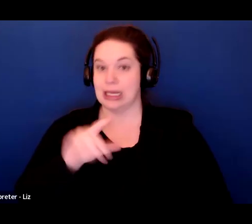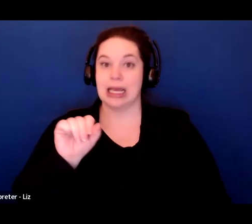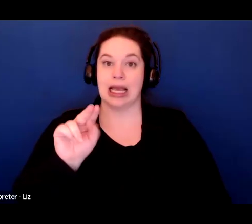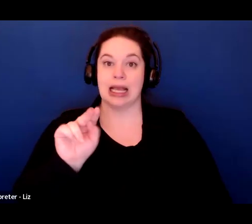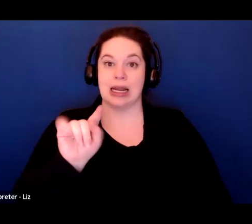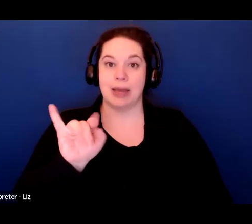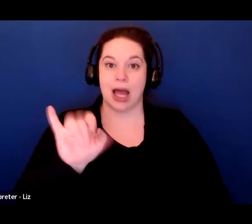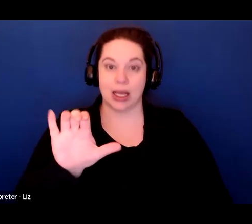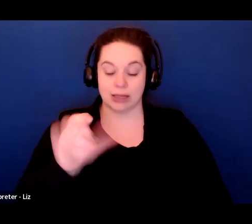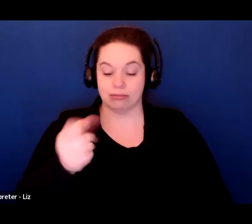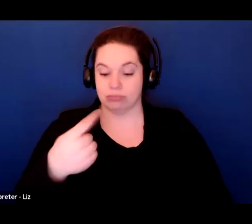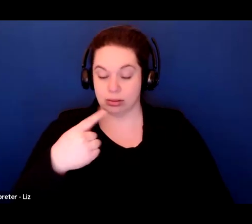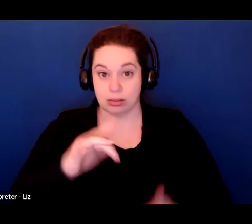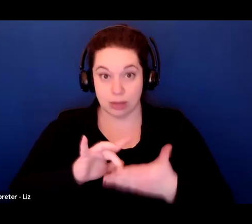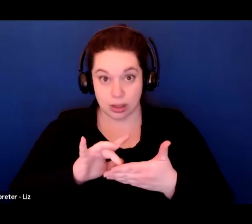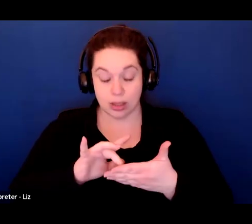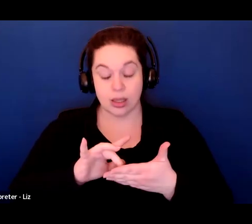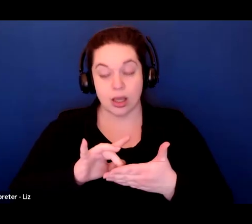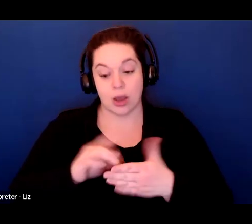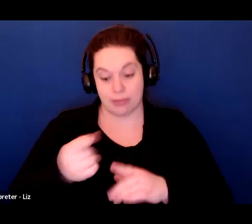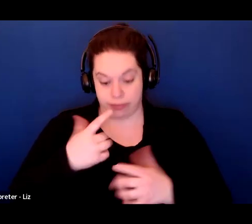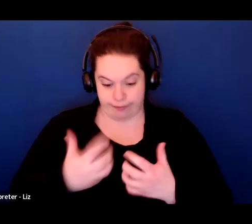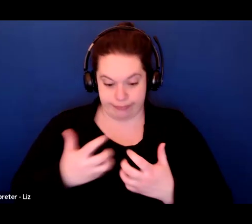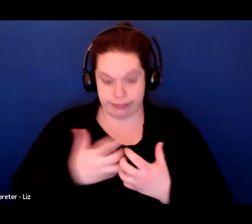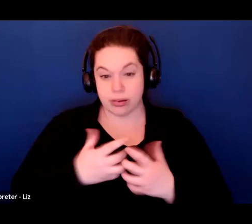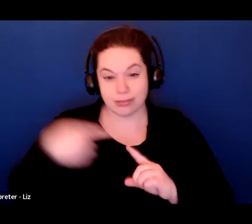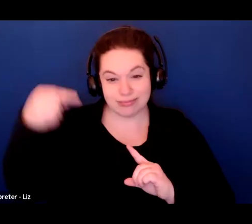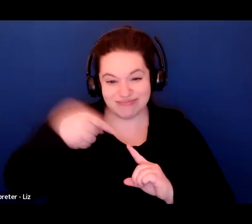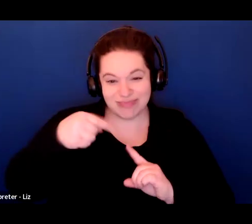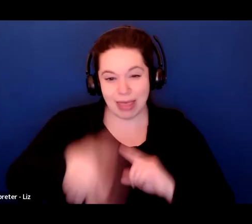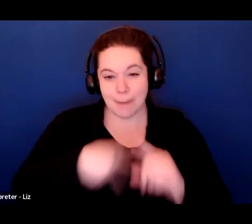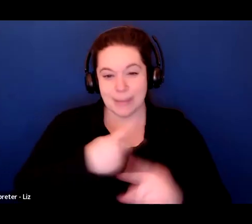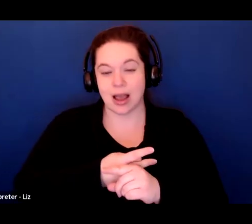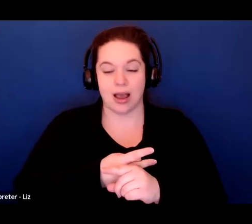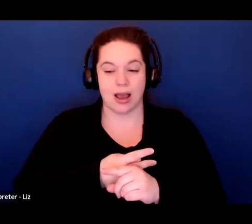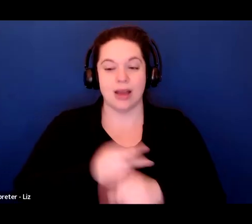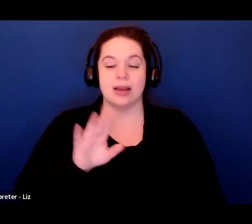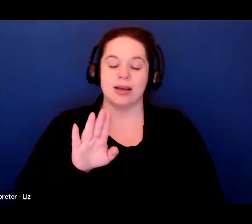take the antibiotic that's going to kill that particular